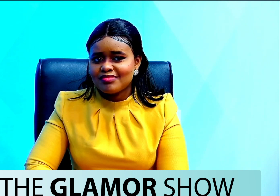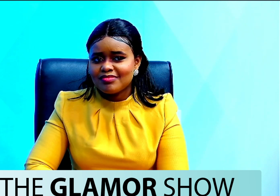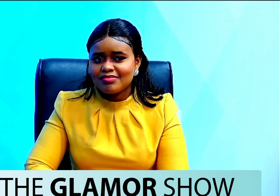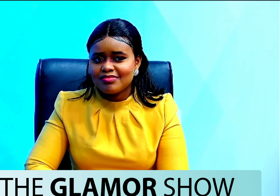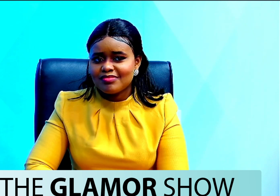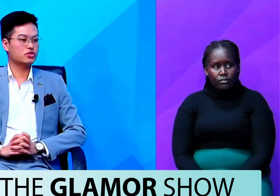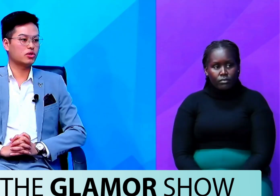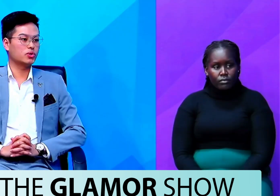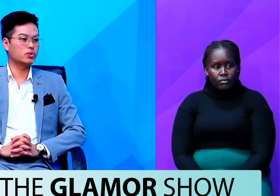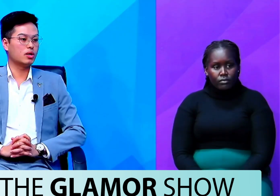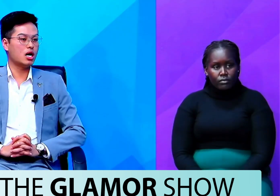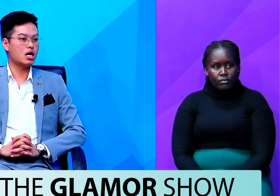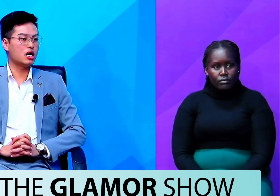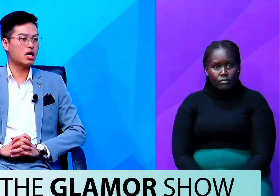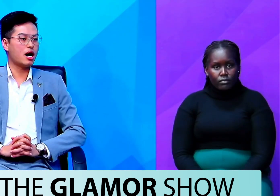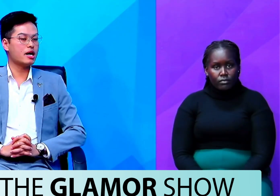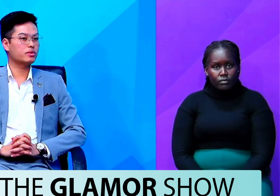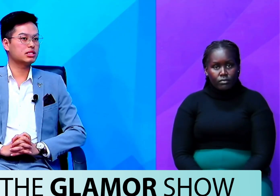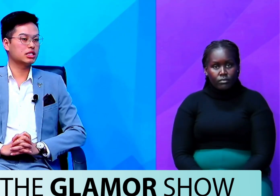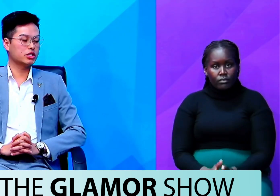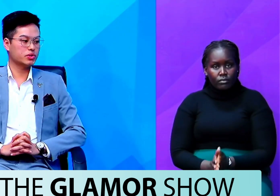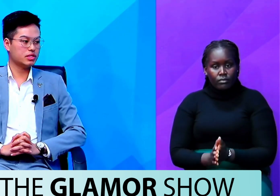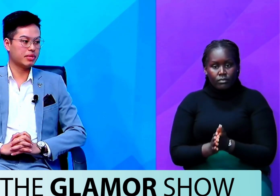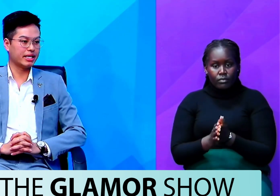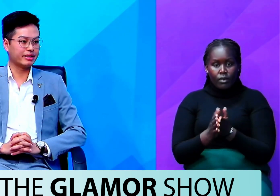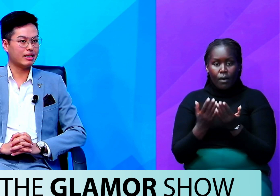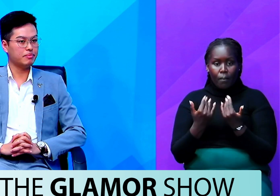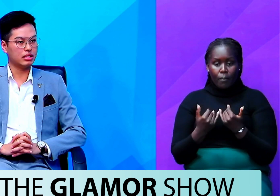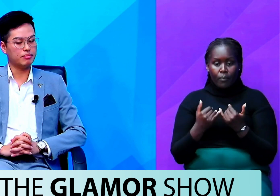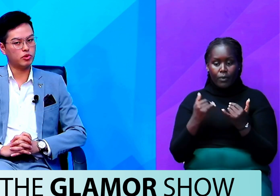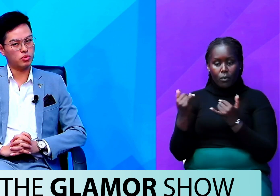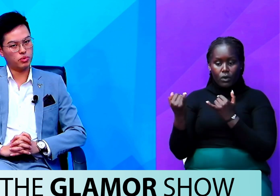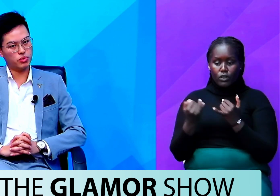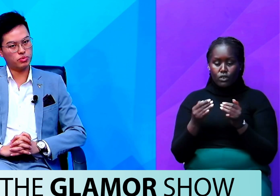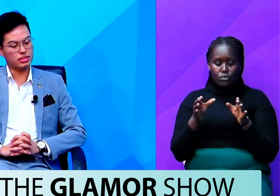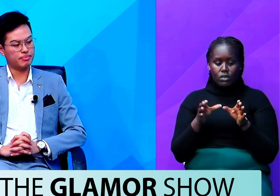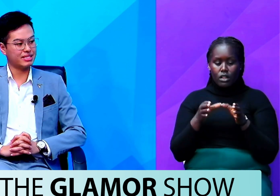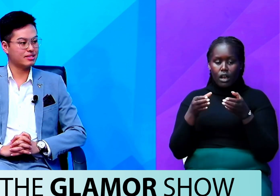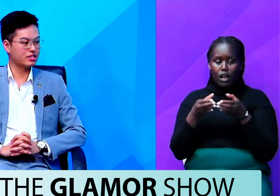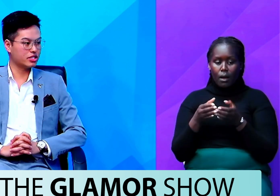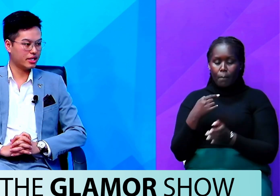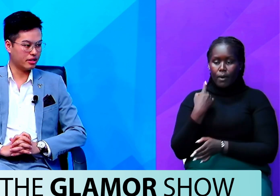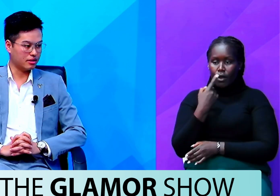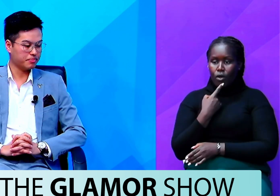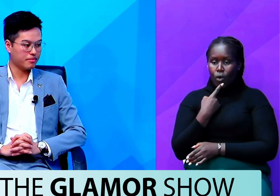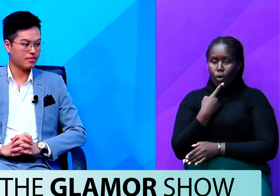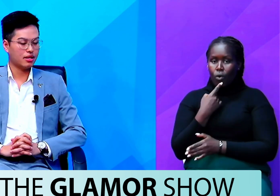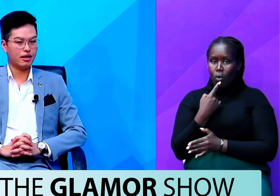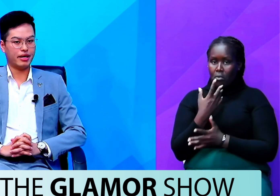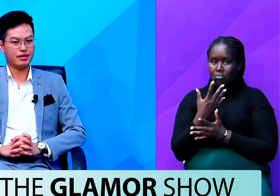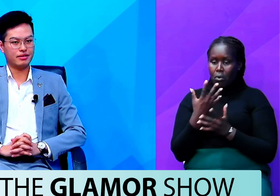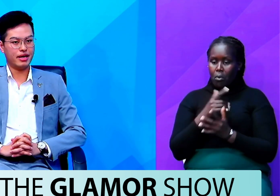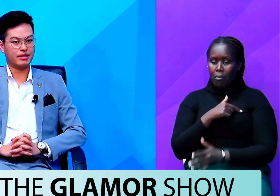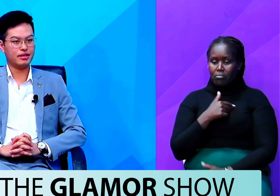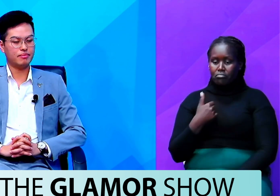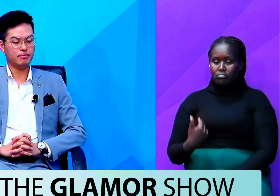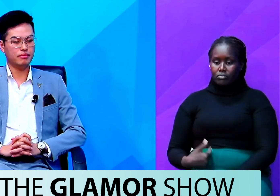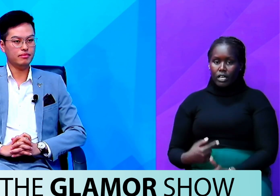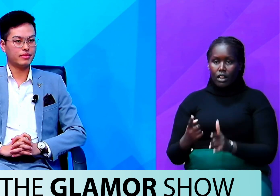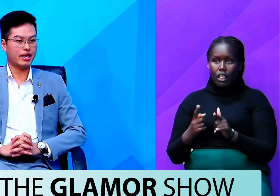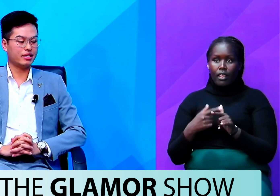in? So I was introduced by the company who was based in China, and